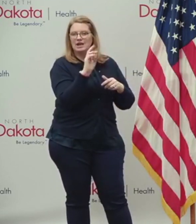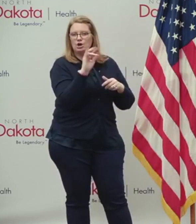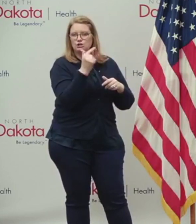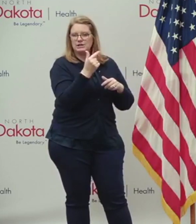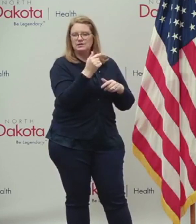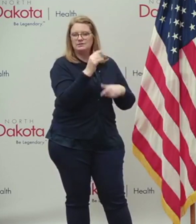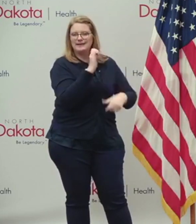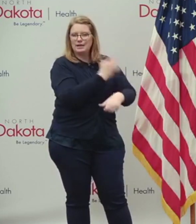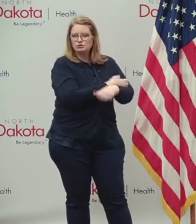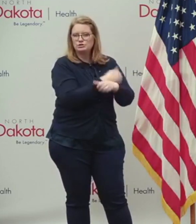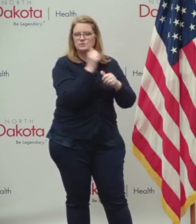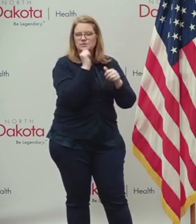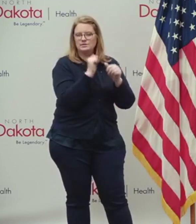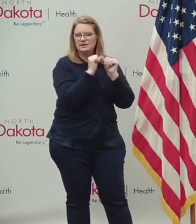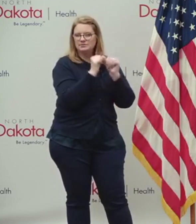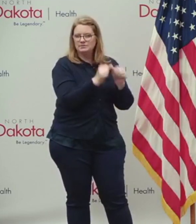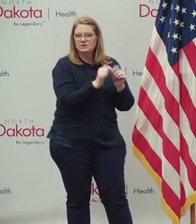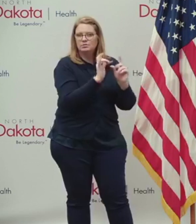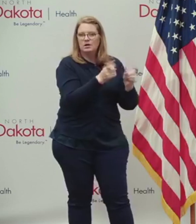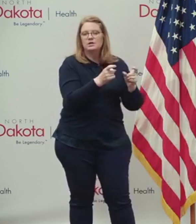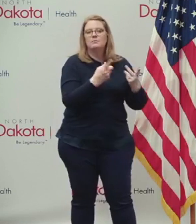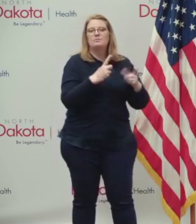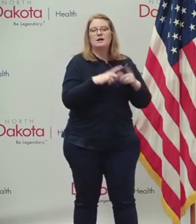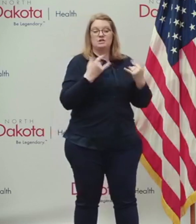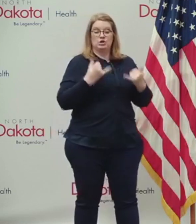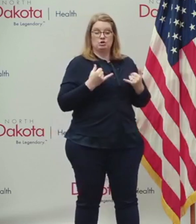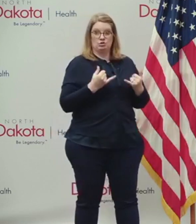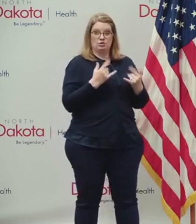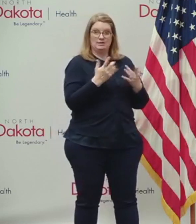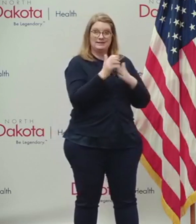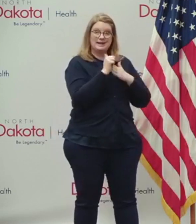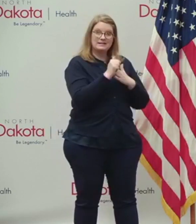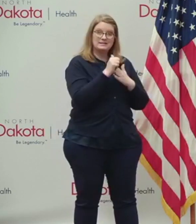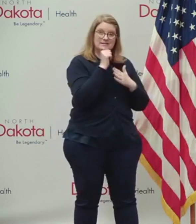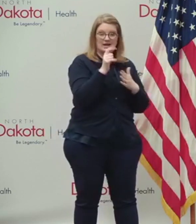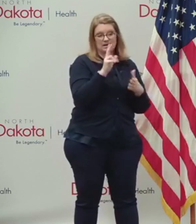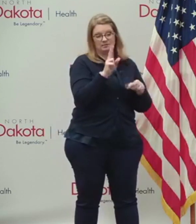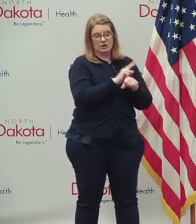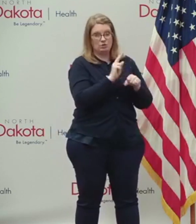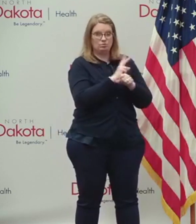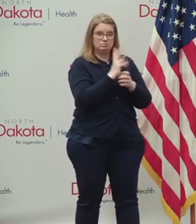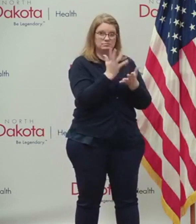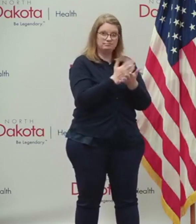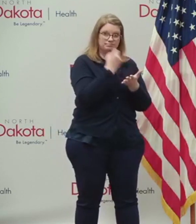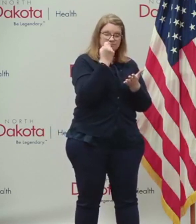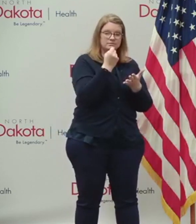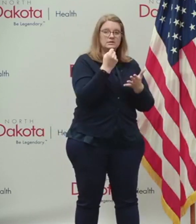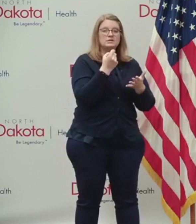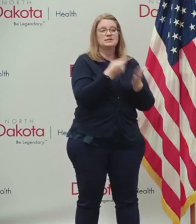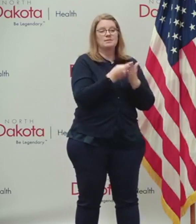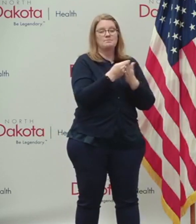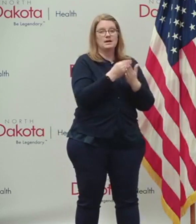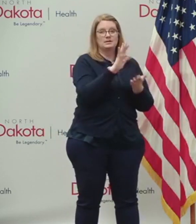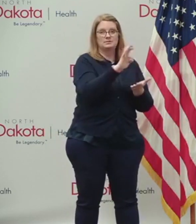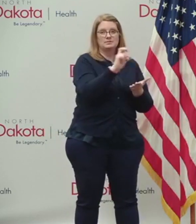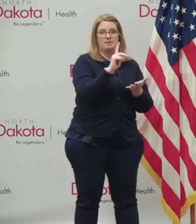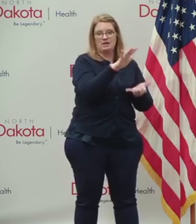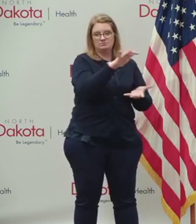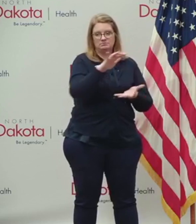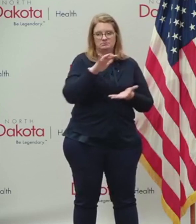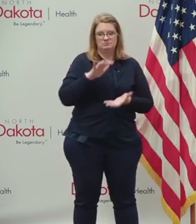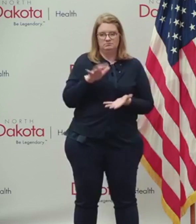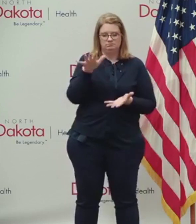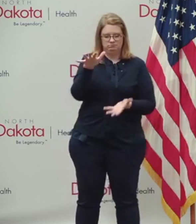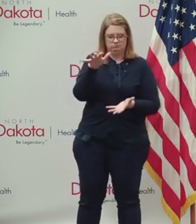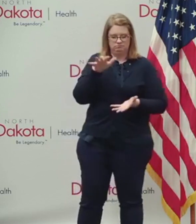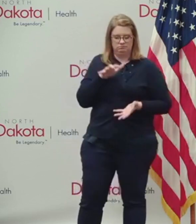but we know that those, under the current guidelines, were not going to be fully utilized before the end of the year. And so those were some of the bigger areas